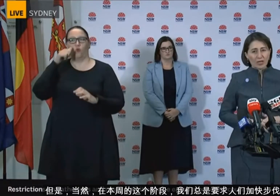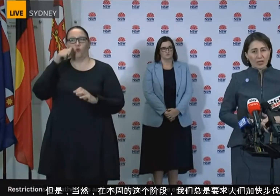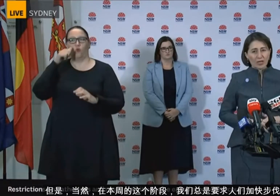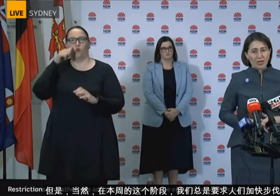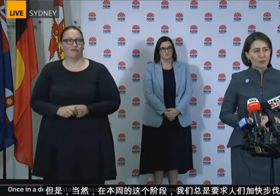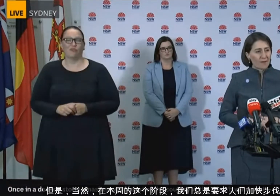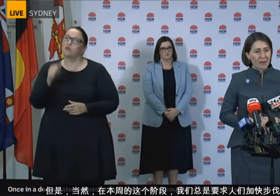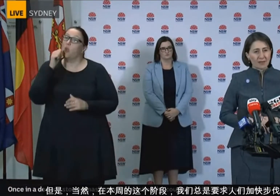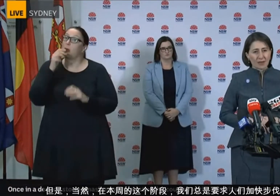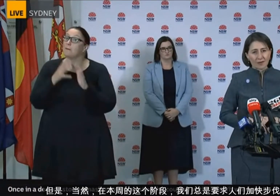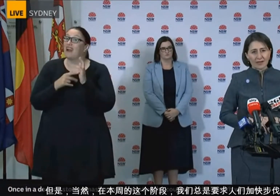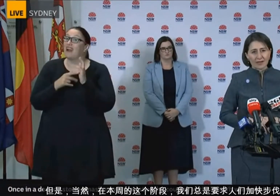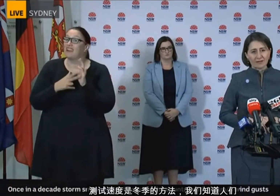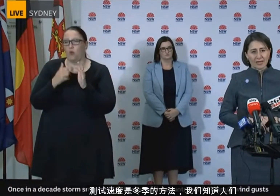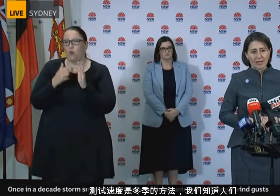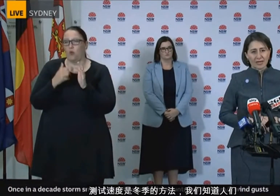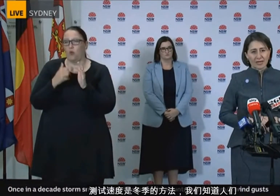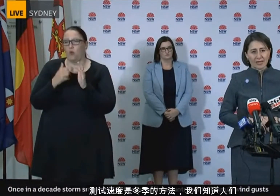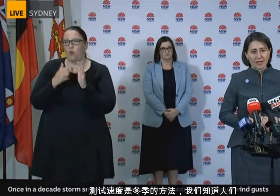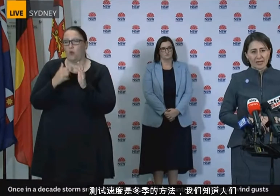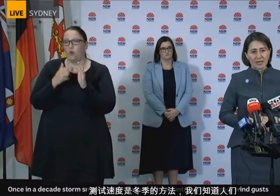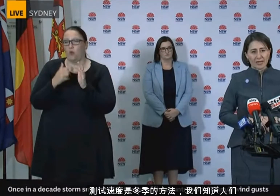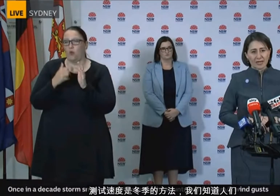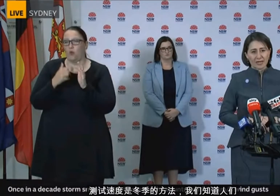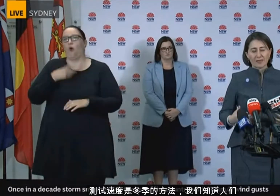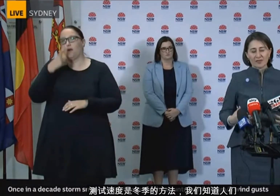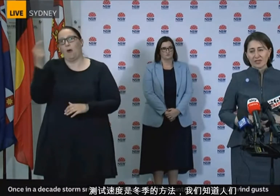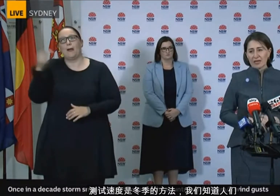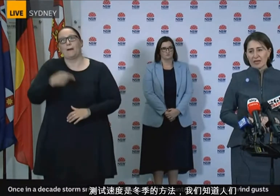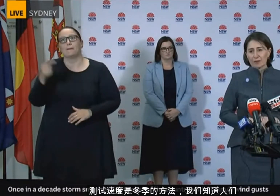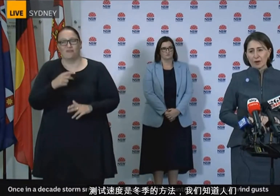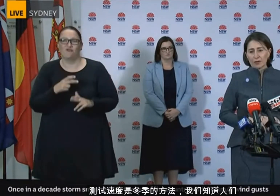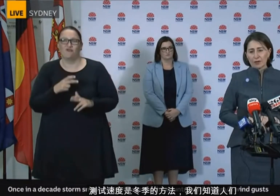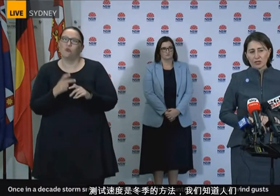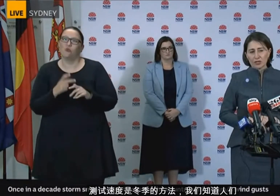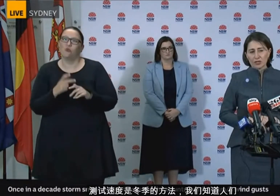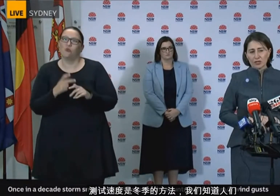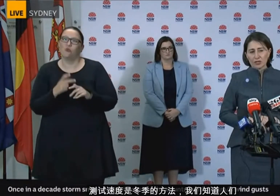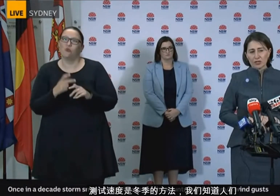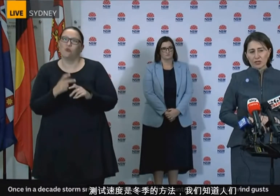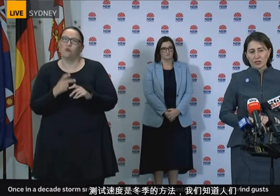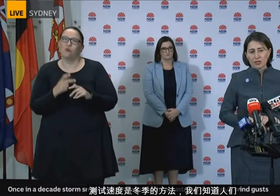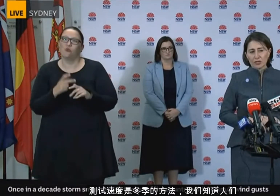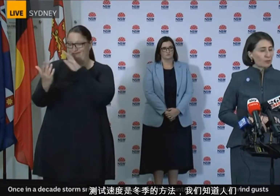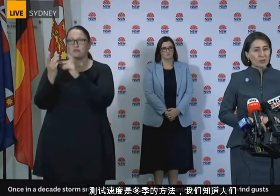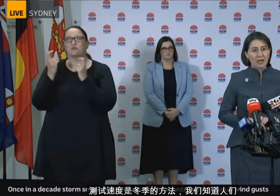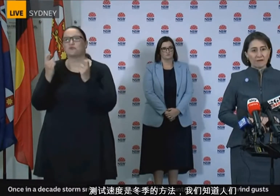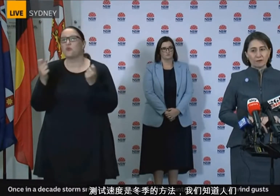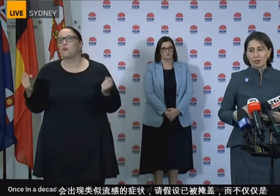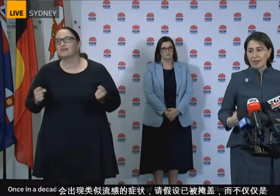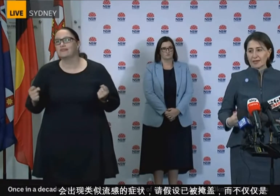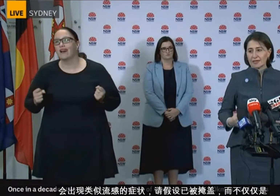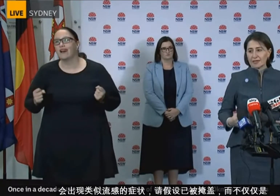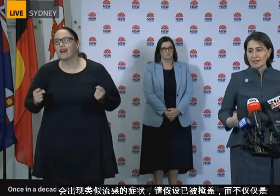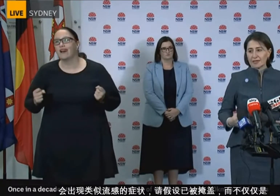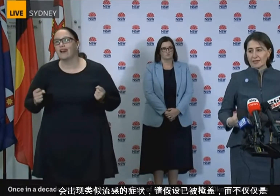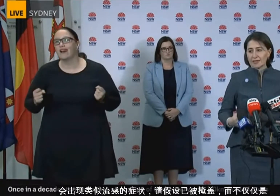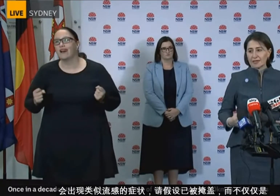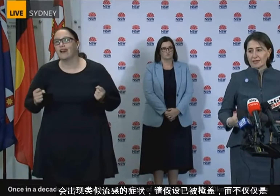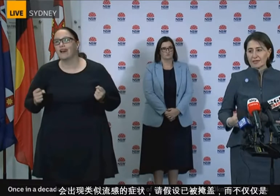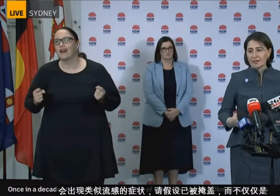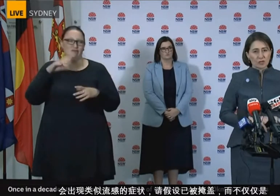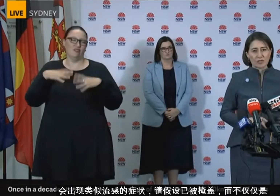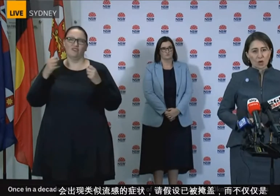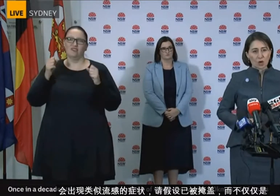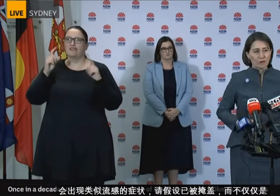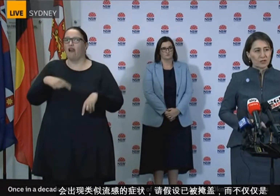this stage of the week, we always ask people to ramp up that rate of testing as the winter months approach. And we know that people will have